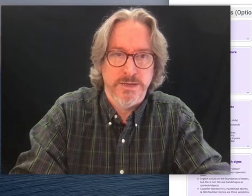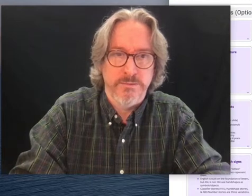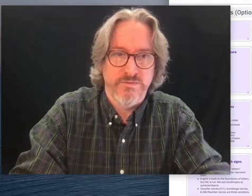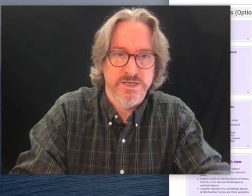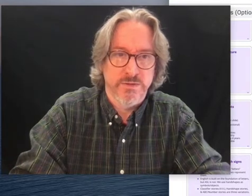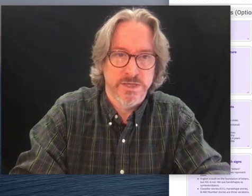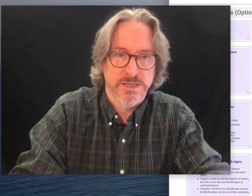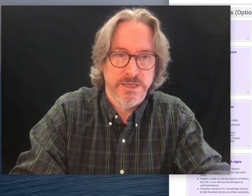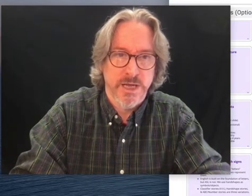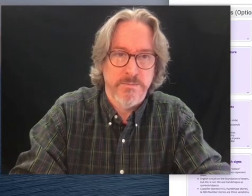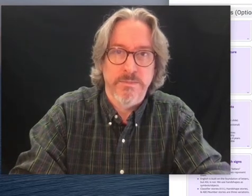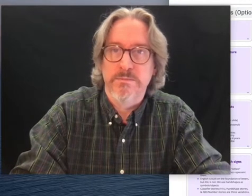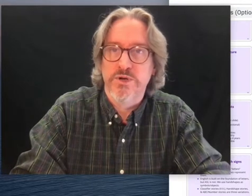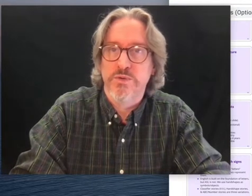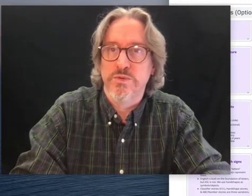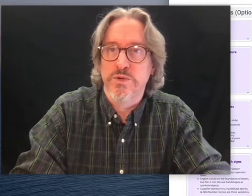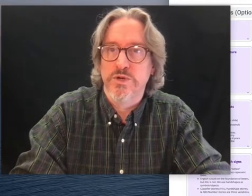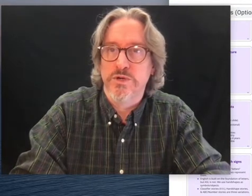think I can move this. Hold on a second. Yeah.